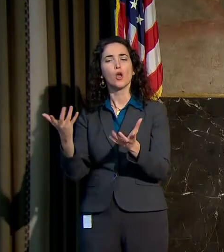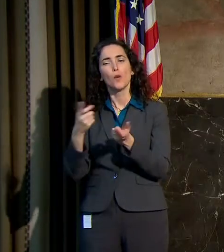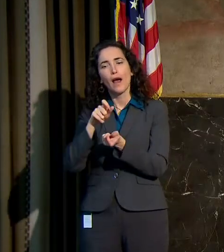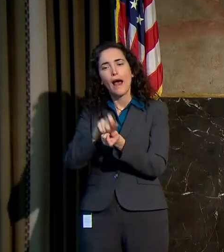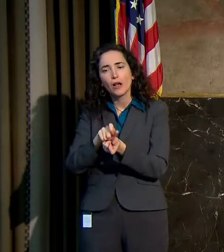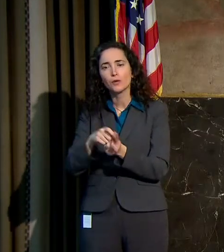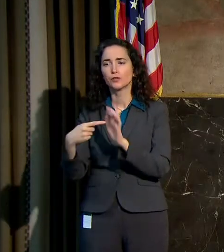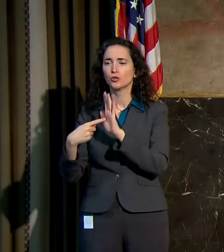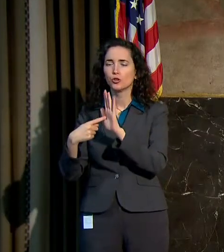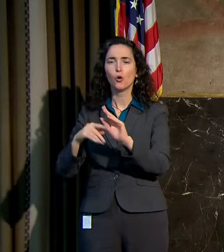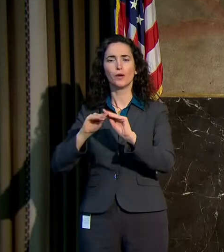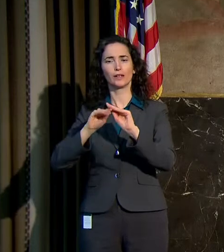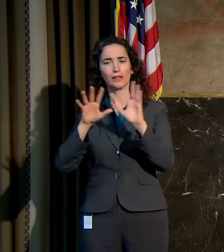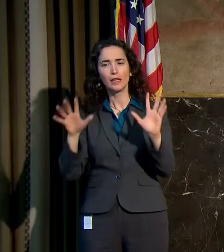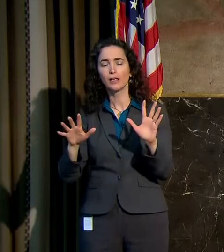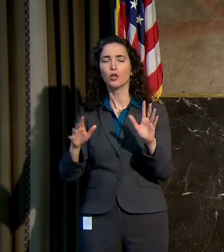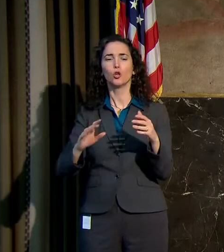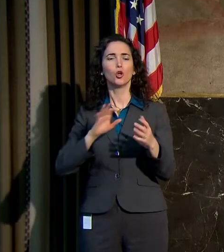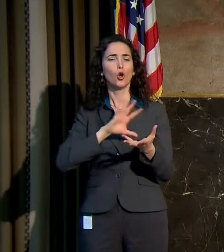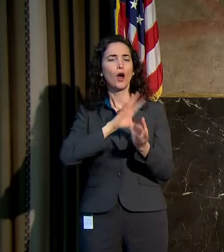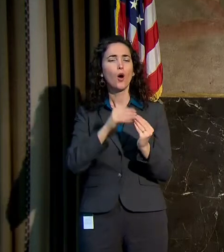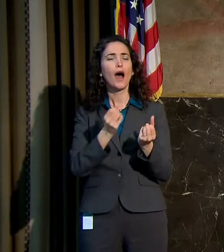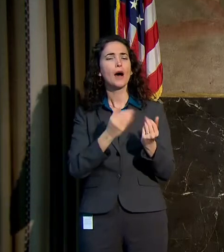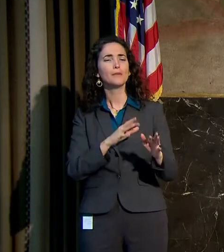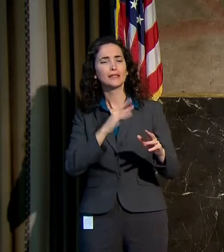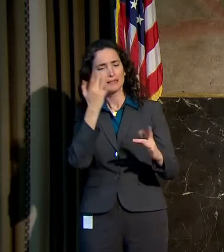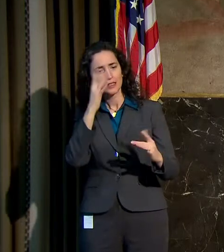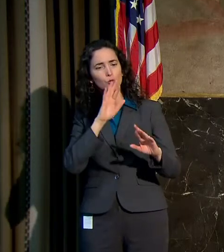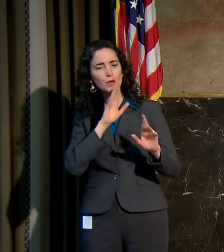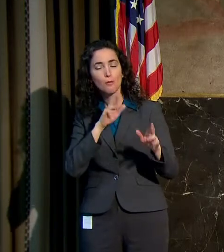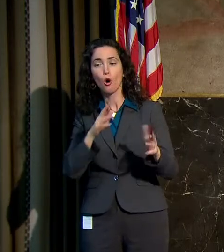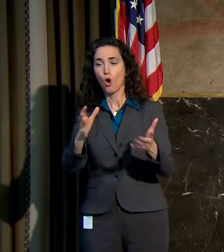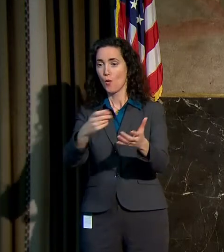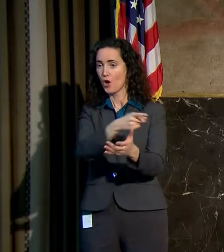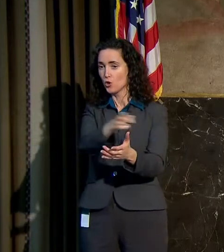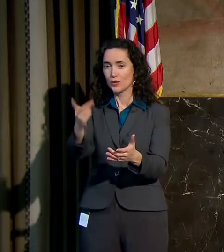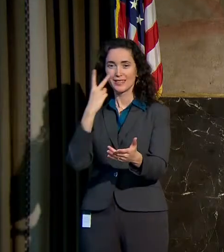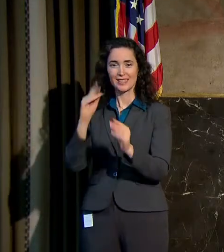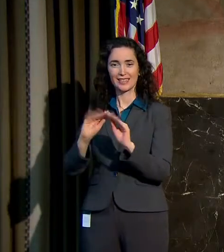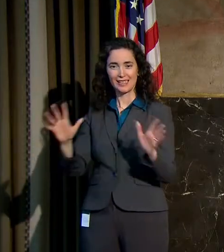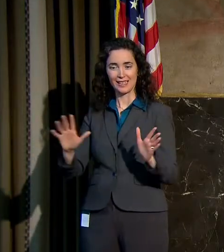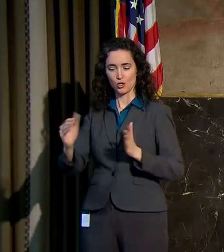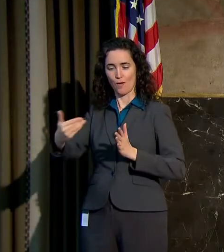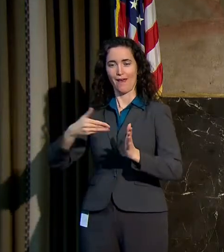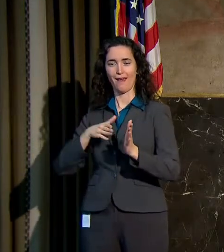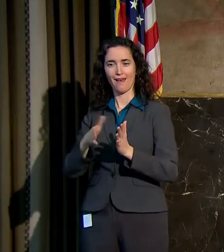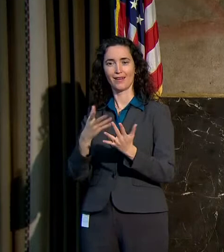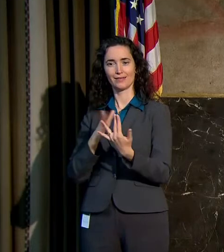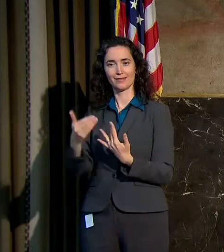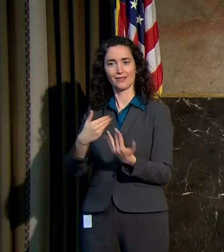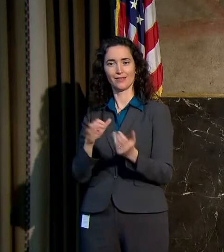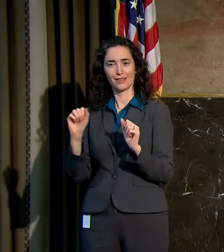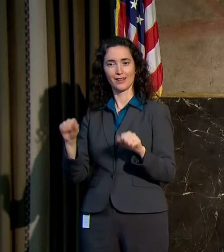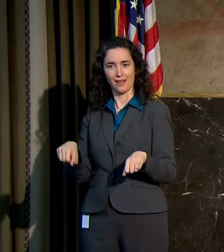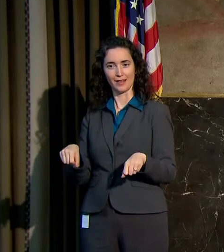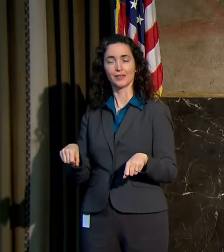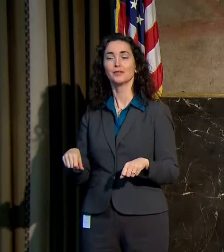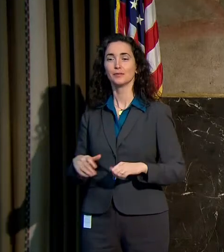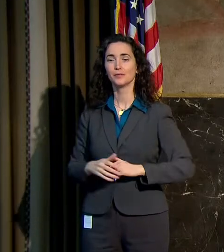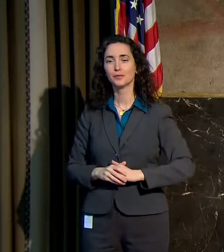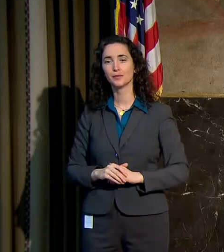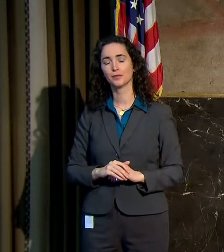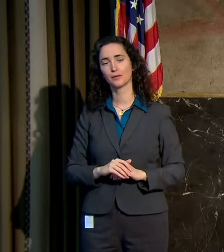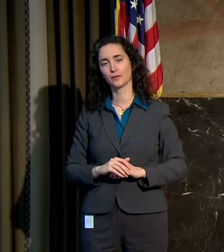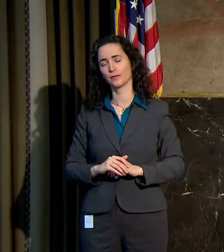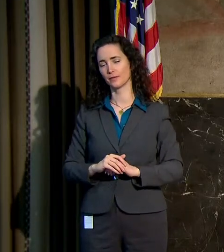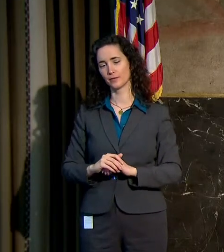be in terms of the number of cases that we are reporting, and we want to be as transparent as we can be with respect to the COVID situation here